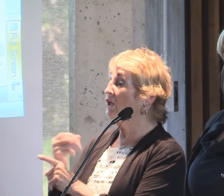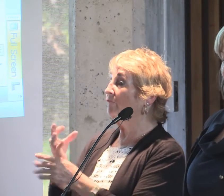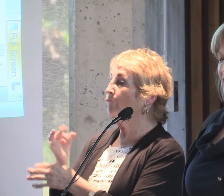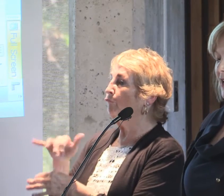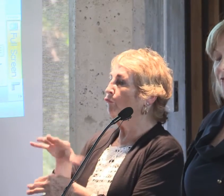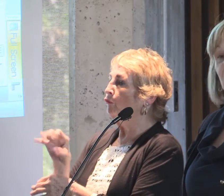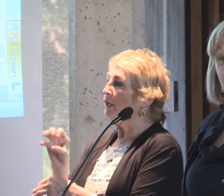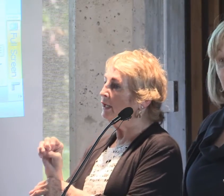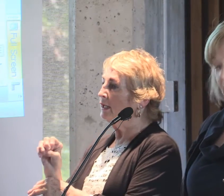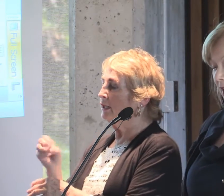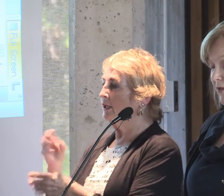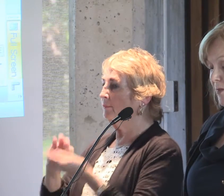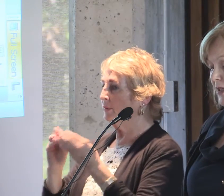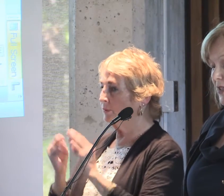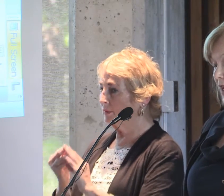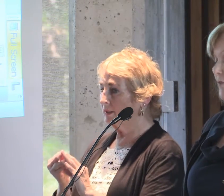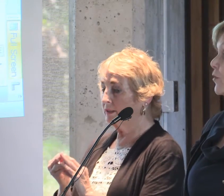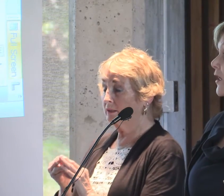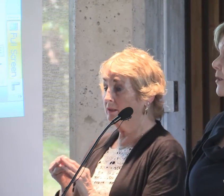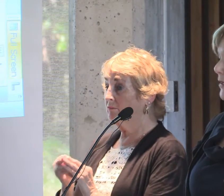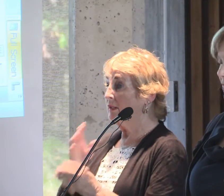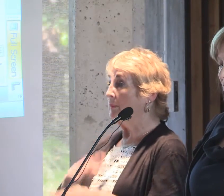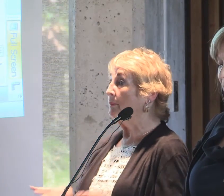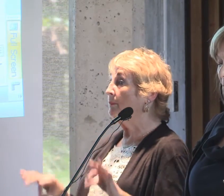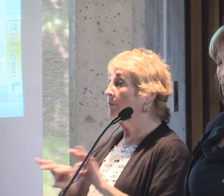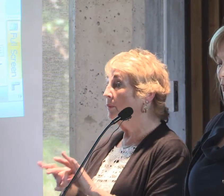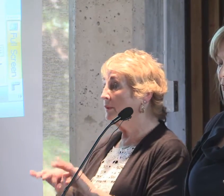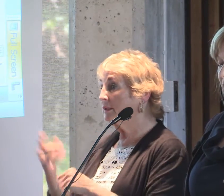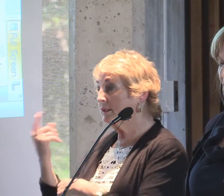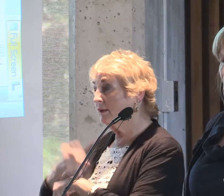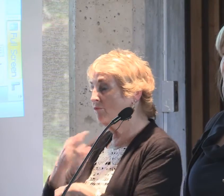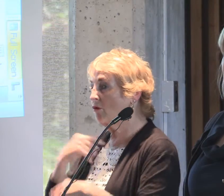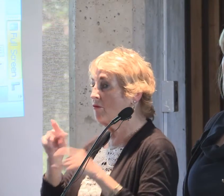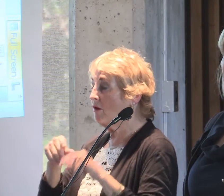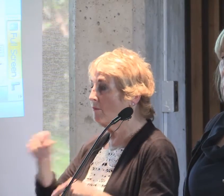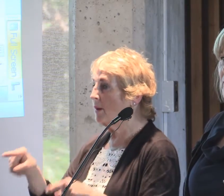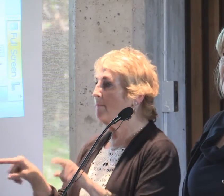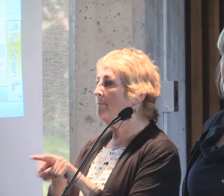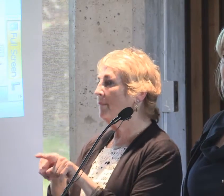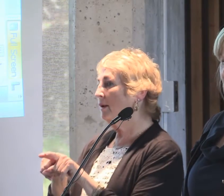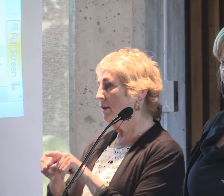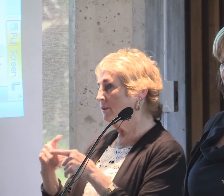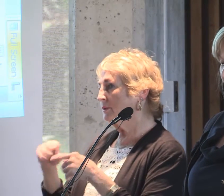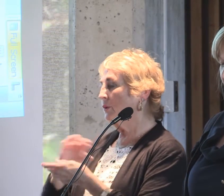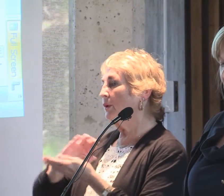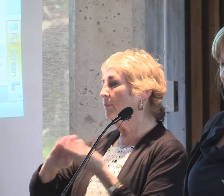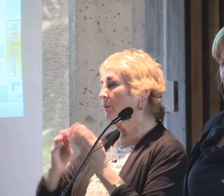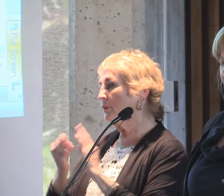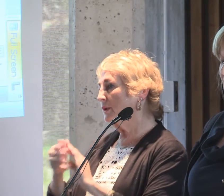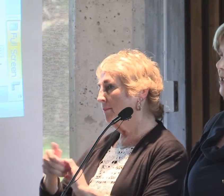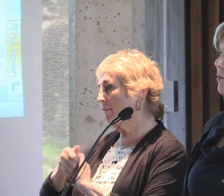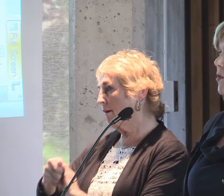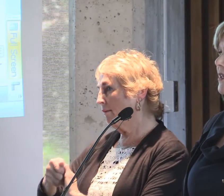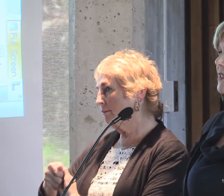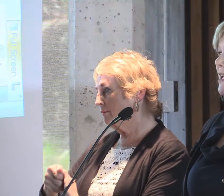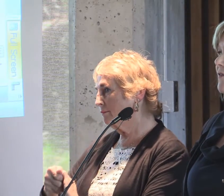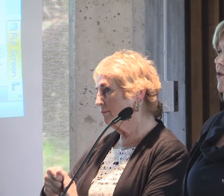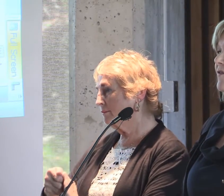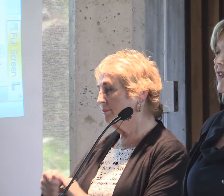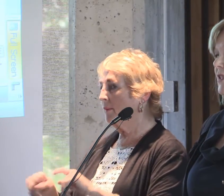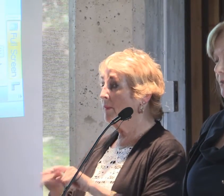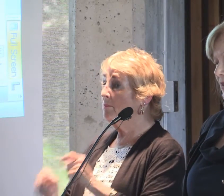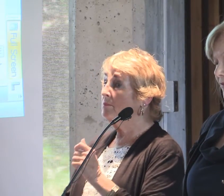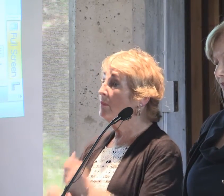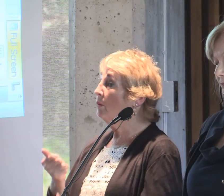an important day for us as a government and for our community partners, but most especially, it's an important day